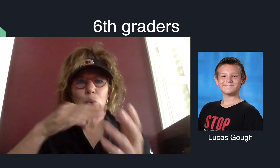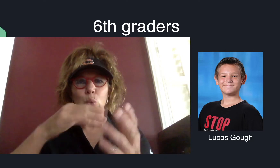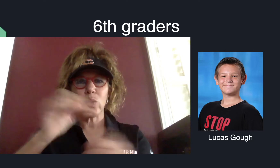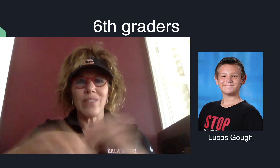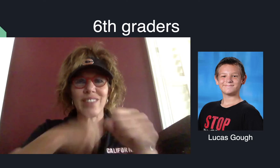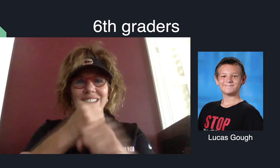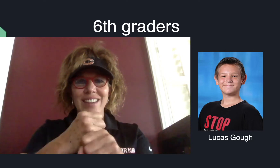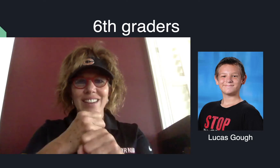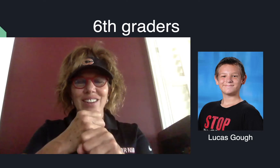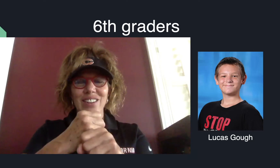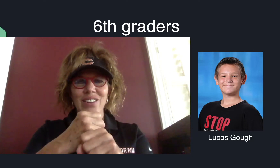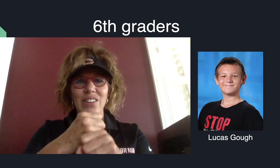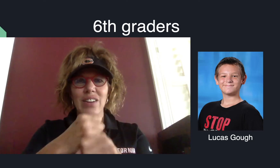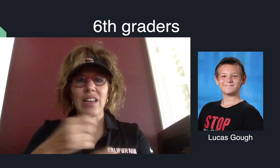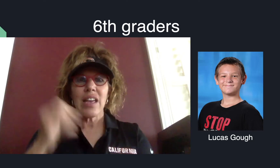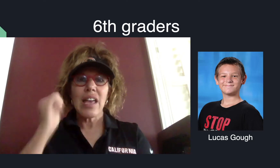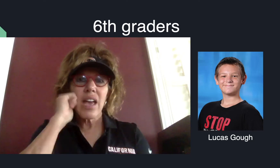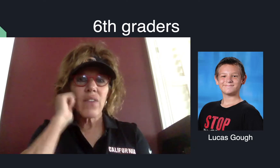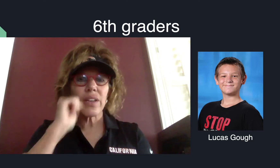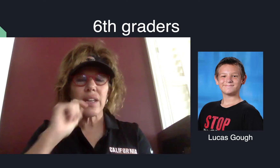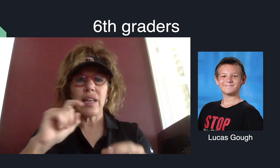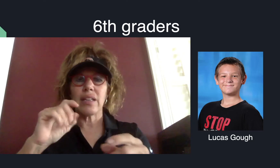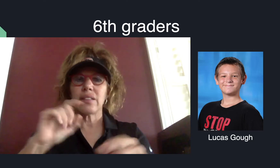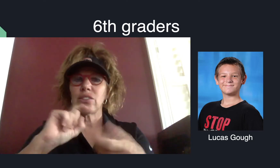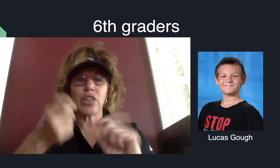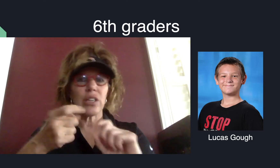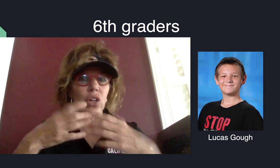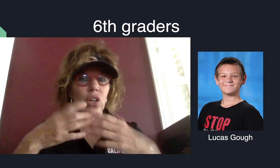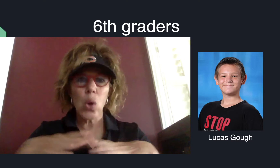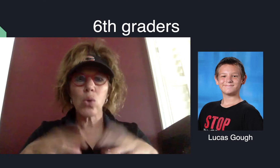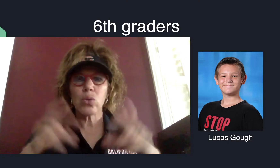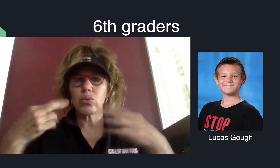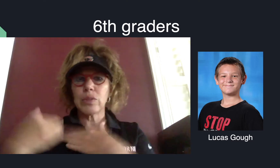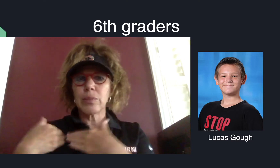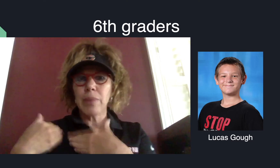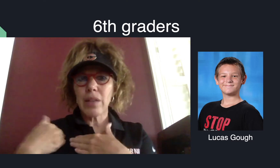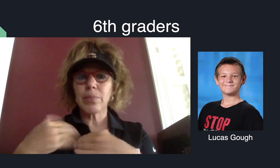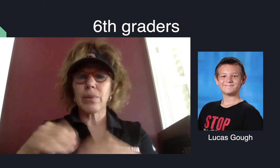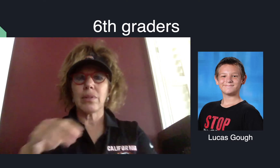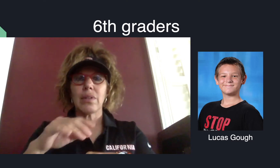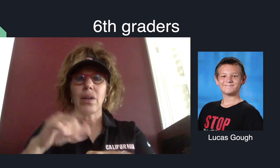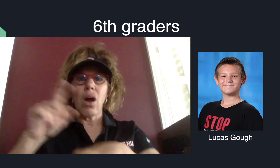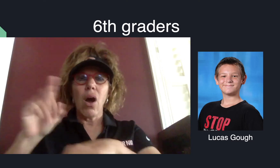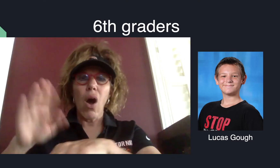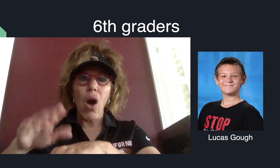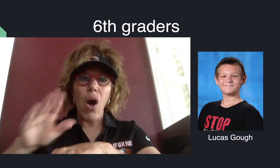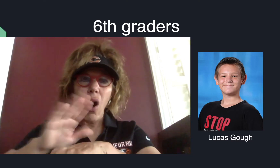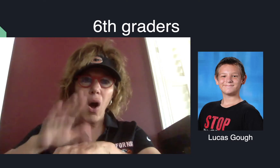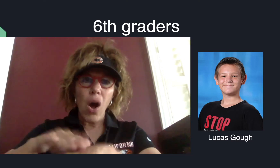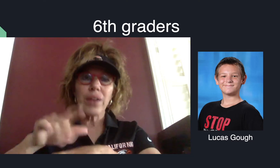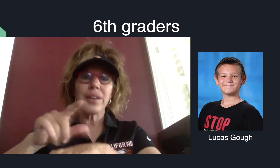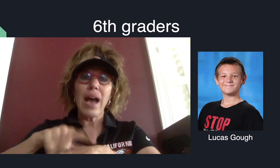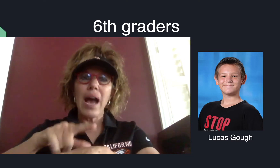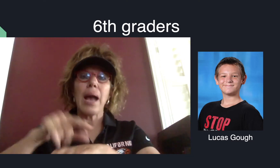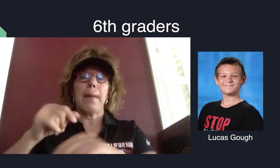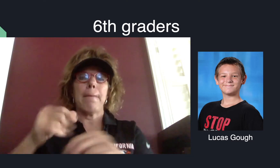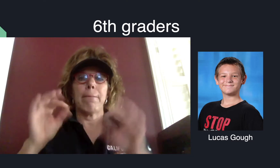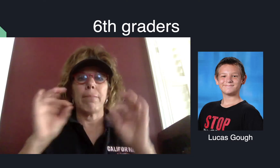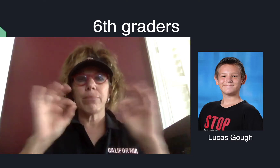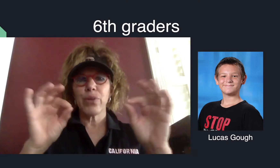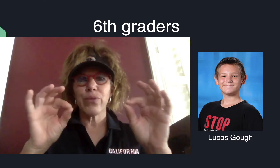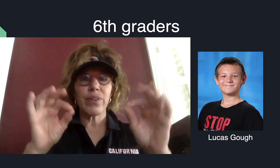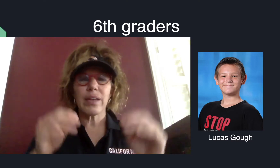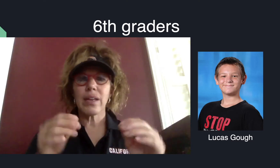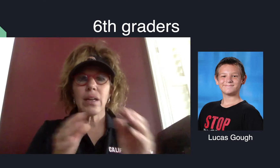Sixth grade, student of the year. Every day, changes his clothes, is responsible, arrives